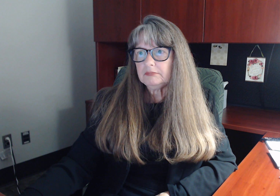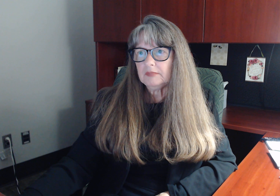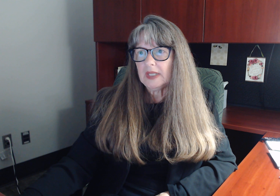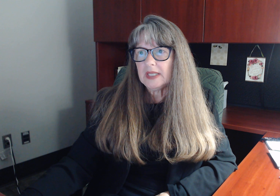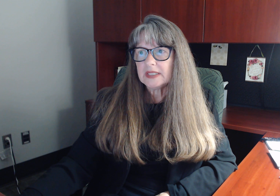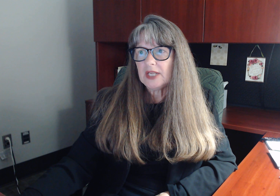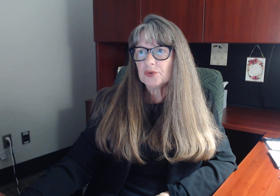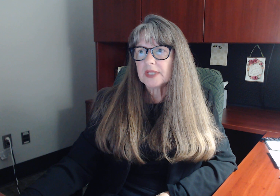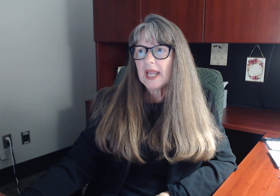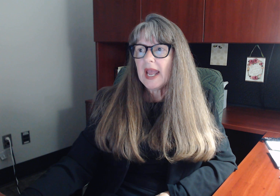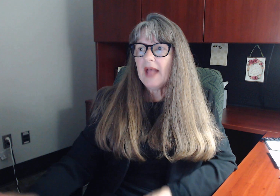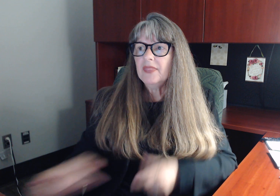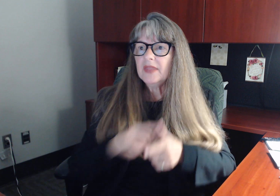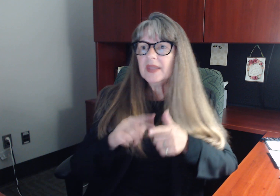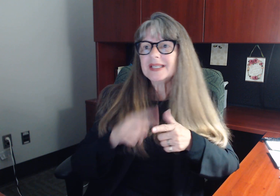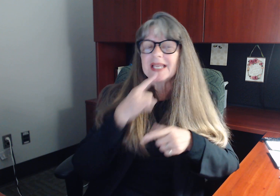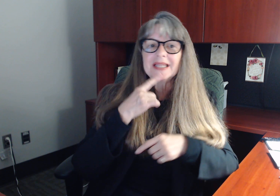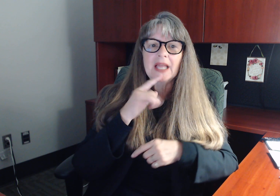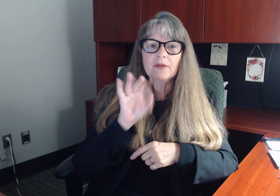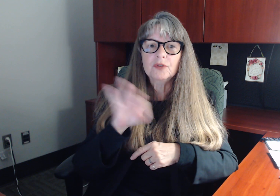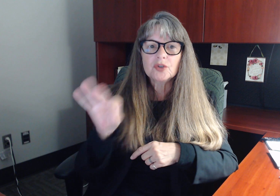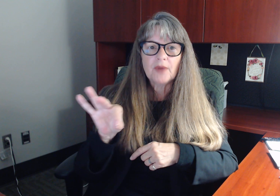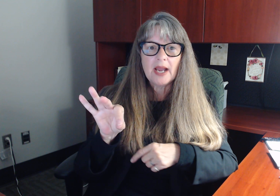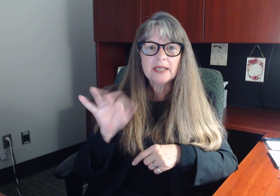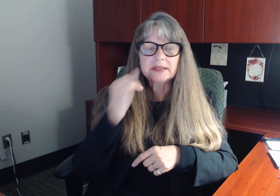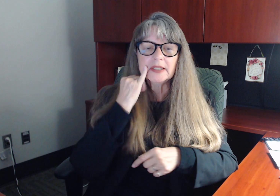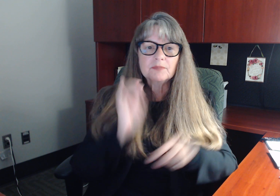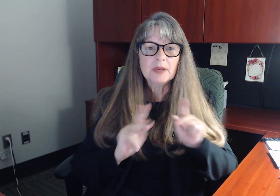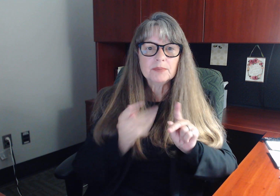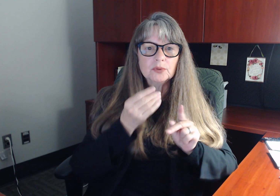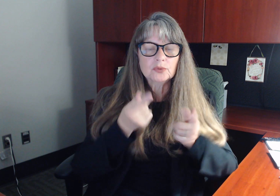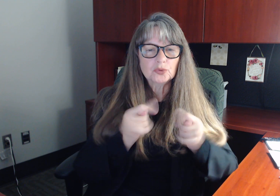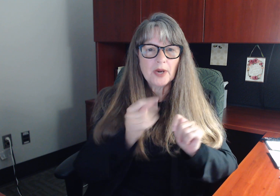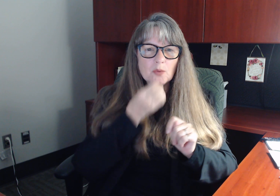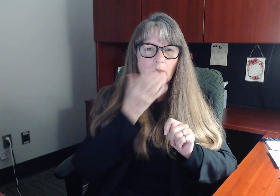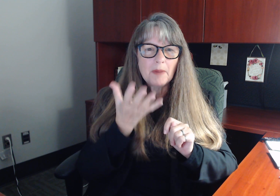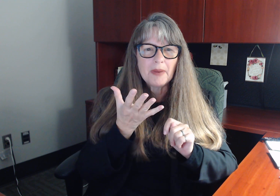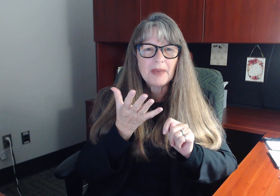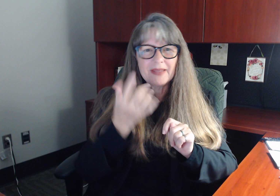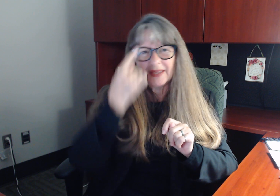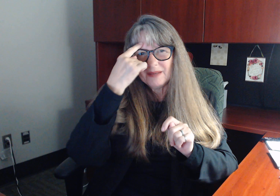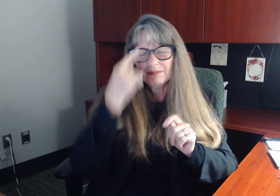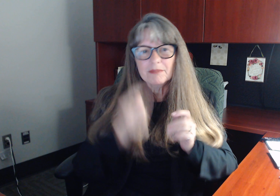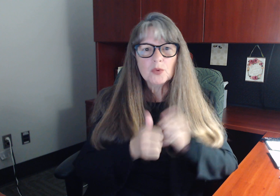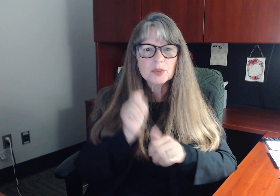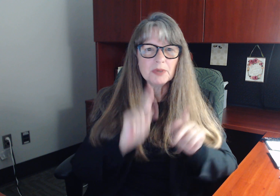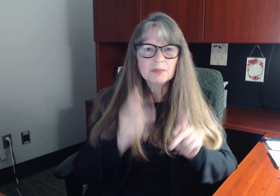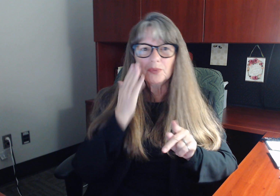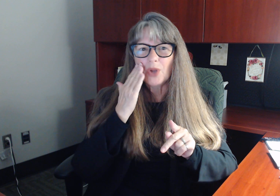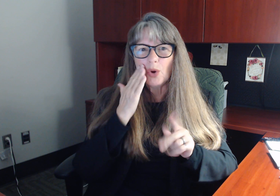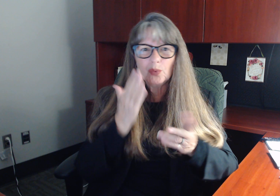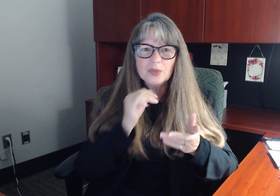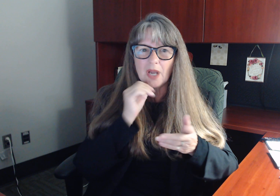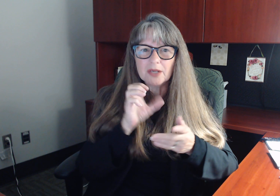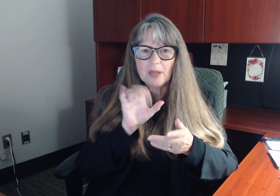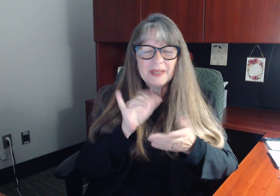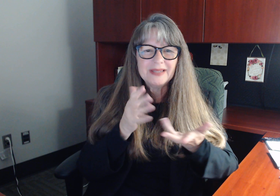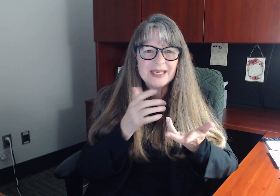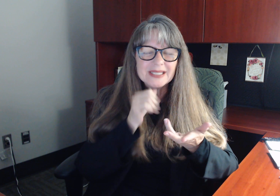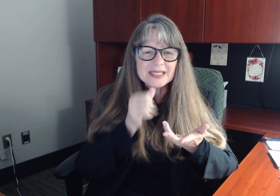That's dangerous. And then they said, like French fries, if people try to warm up, but I think most people know not, that it doesn't